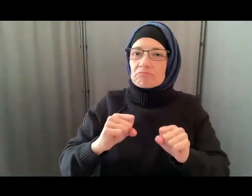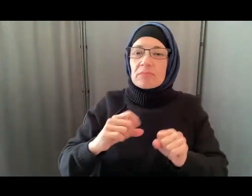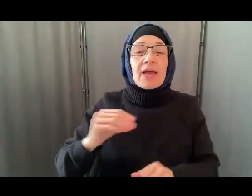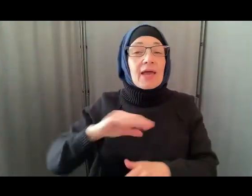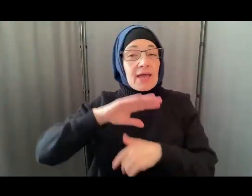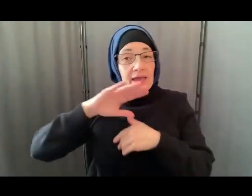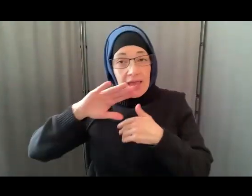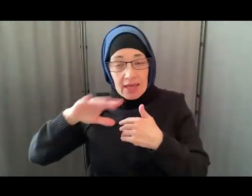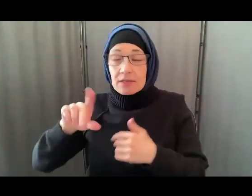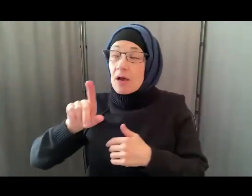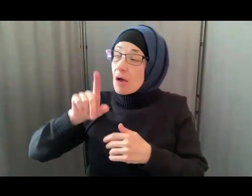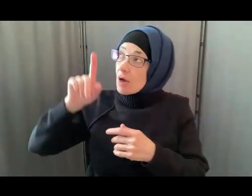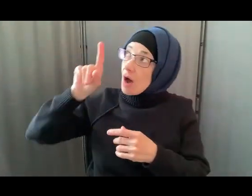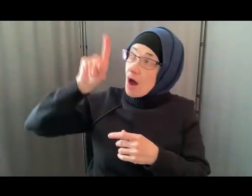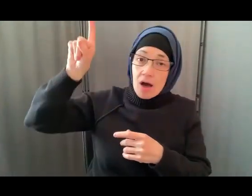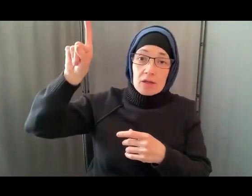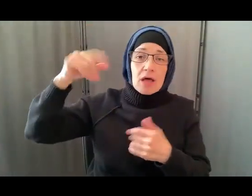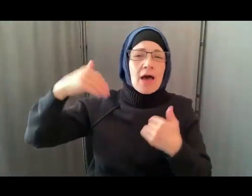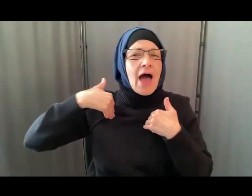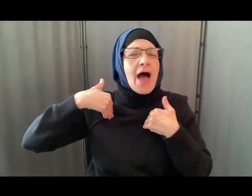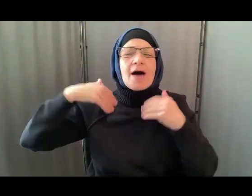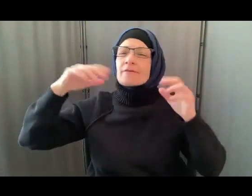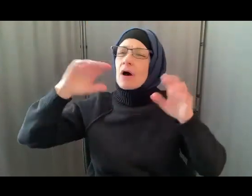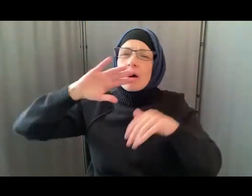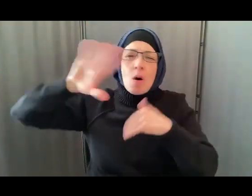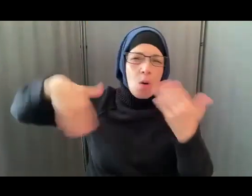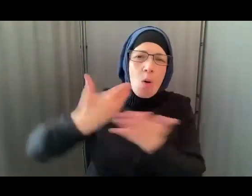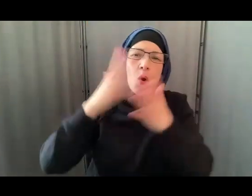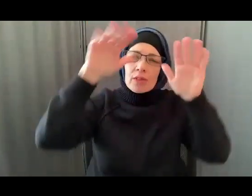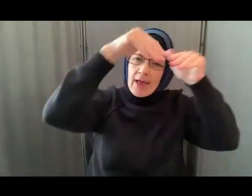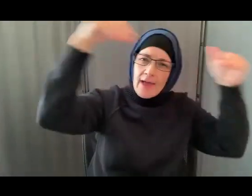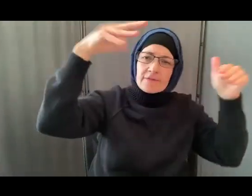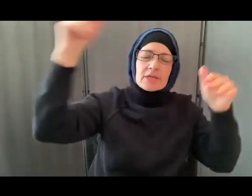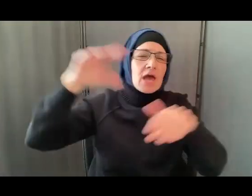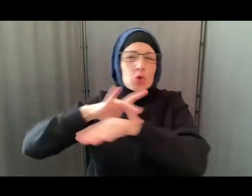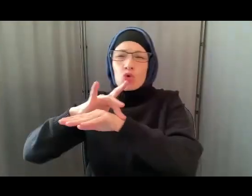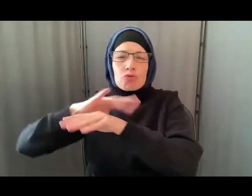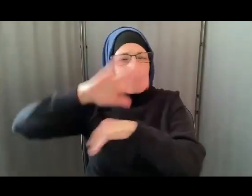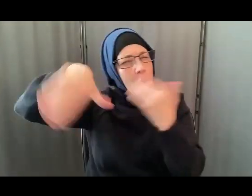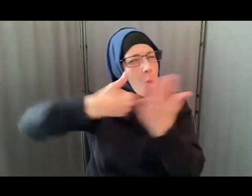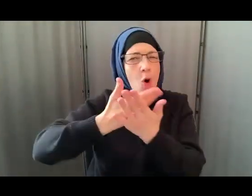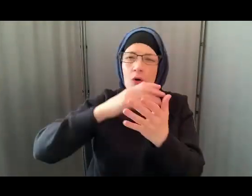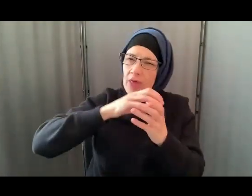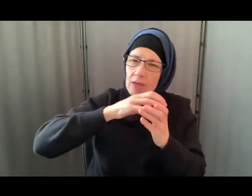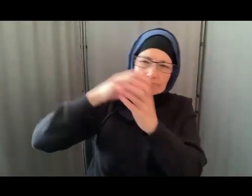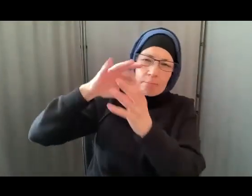earth. And Allah is all-knowing, all-wise.